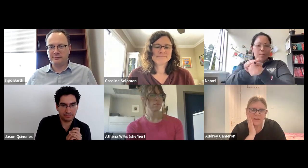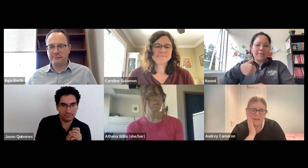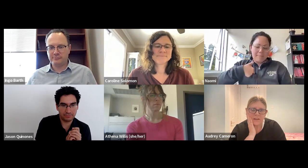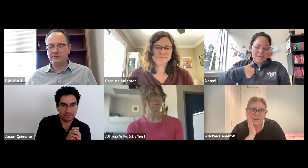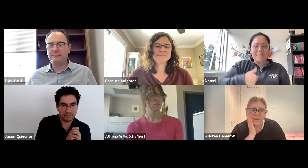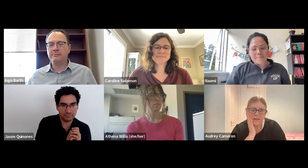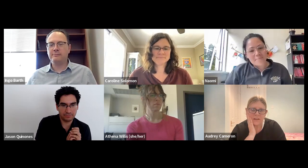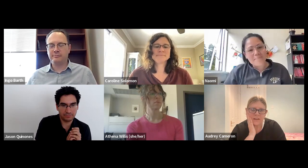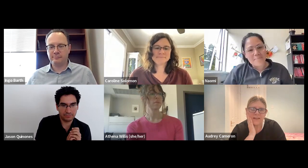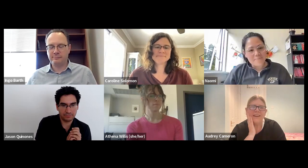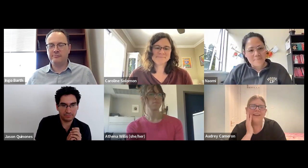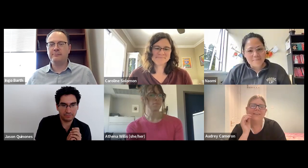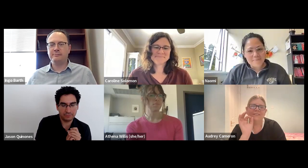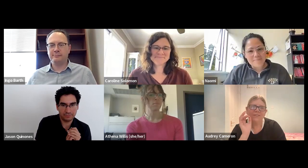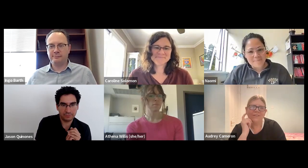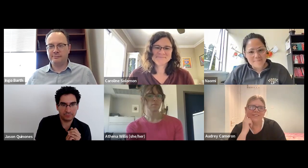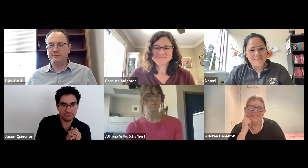She also works at Pepperdine with me.